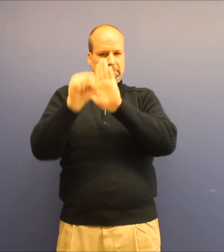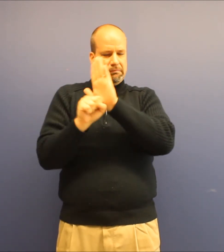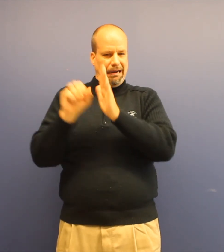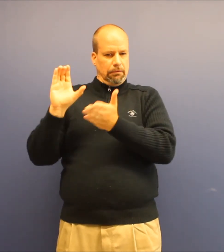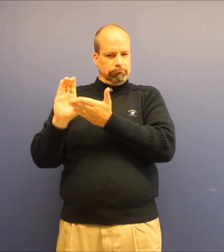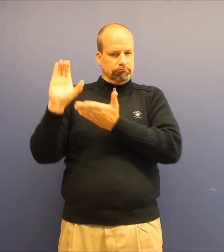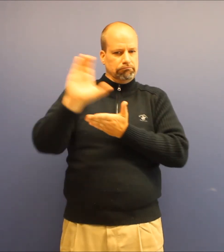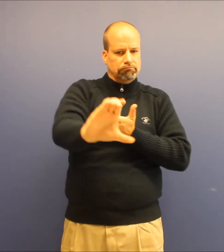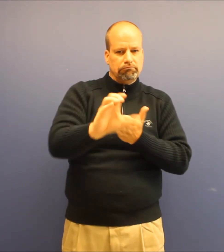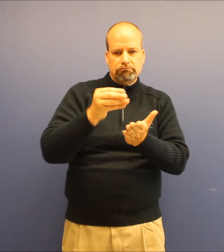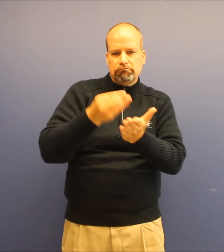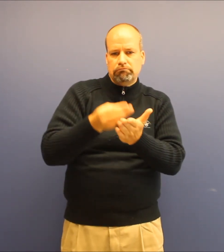grants would alter that dynamic.